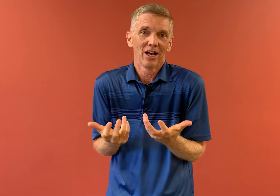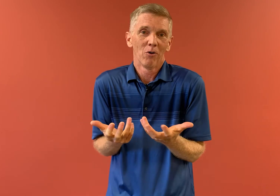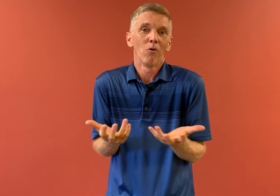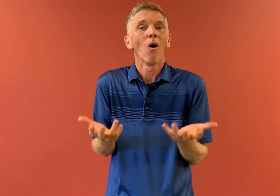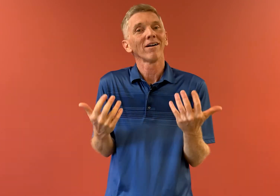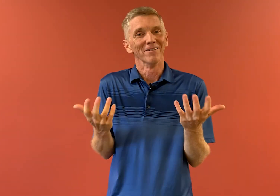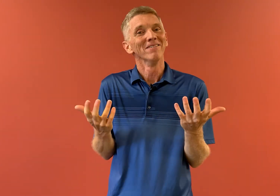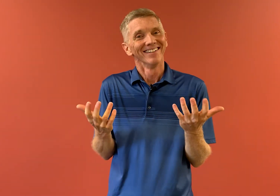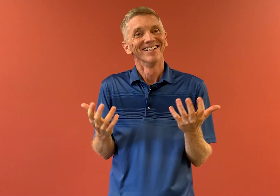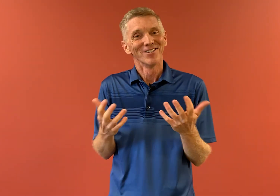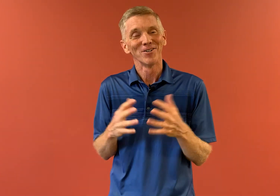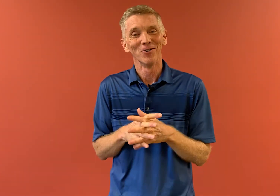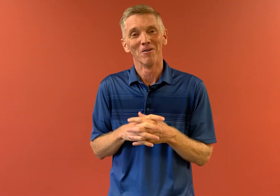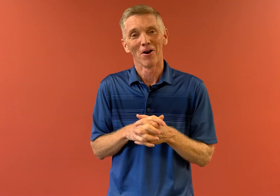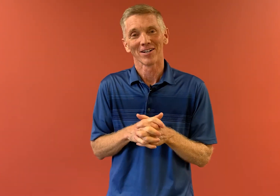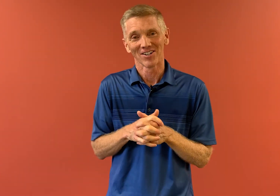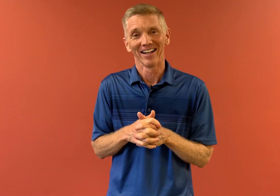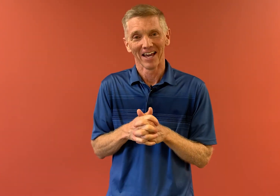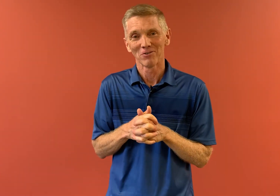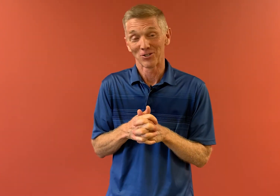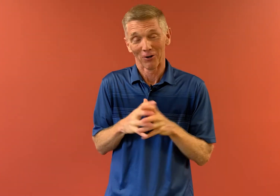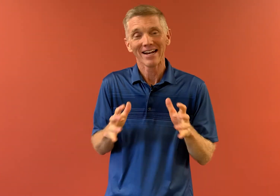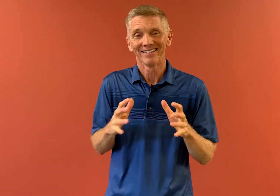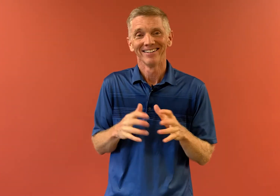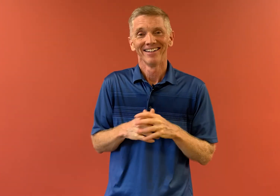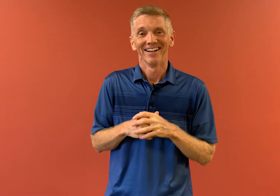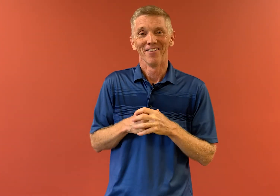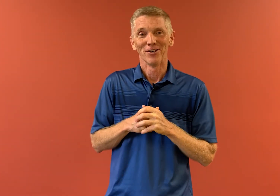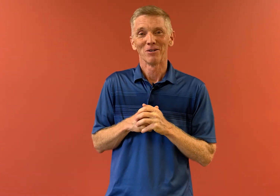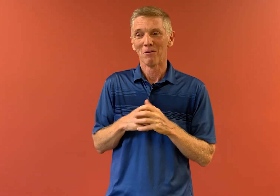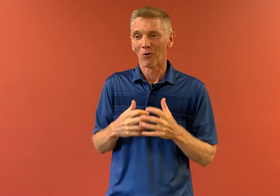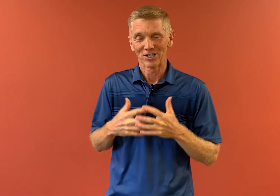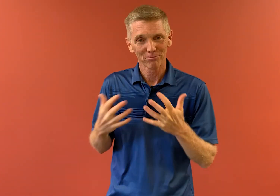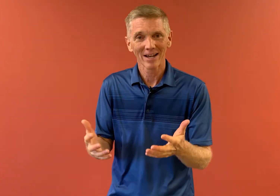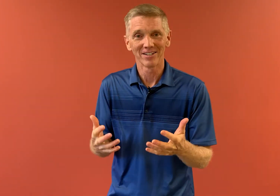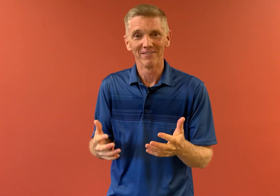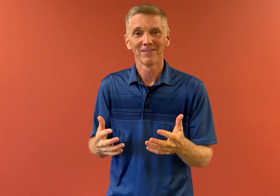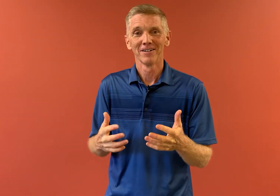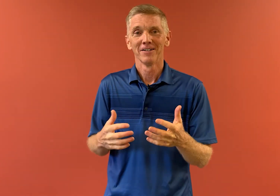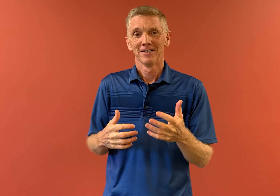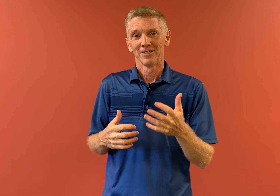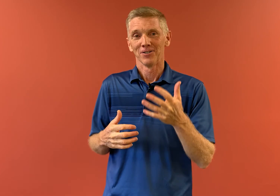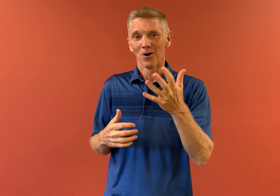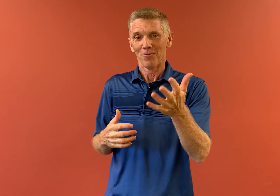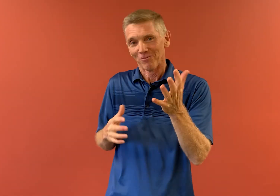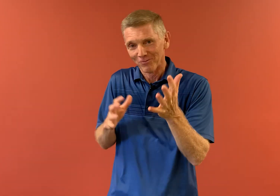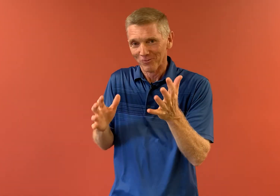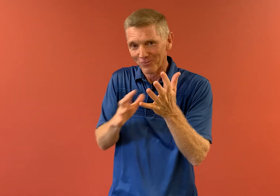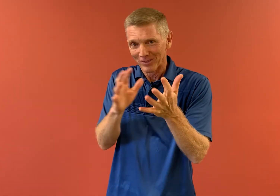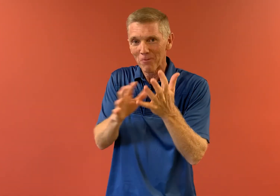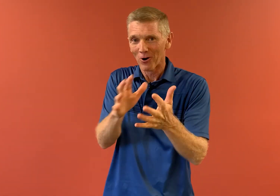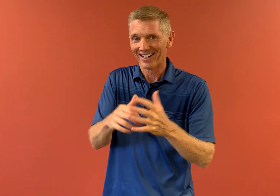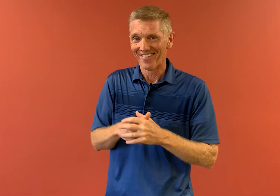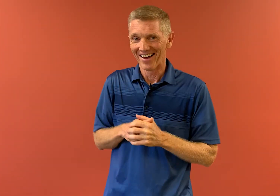Well, welcome to American Sign Language. It's great that you can be more expressive. So keep working on that, all